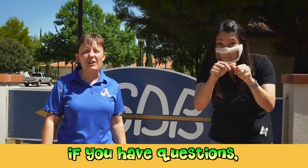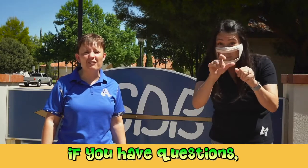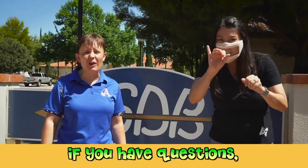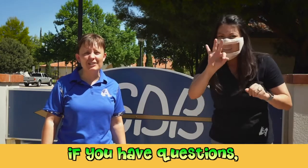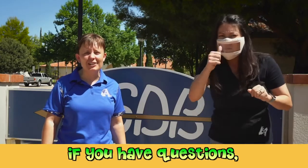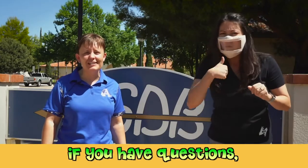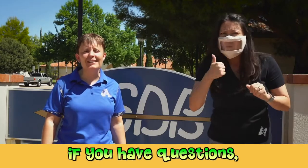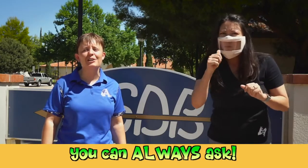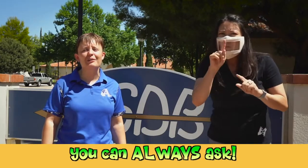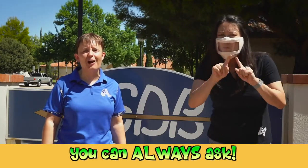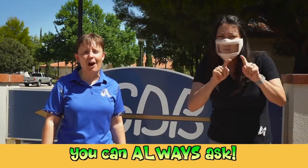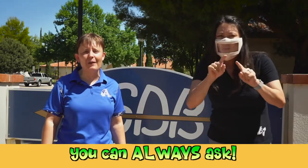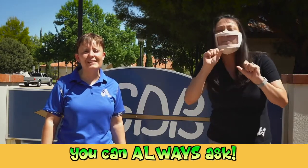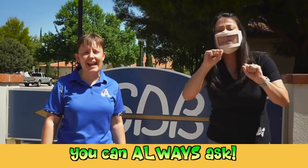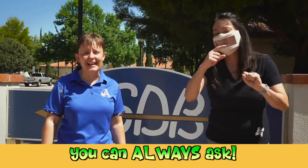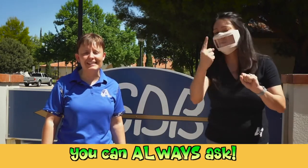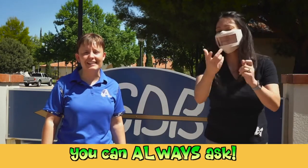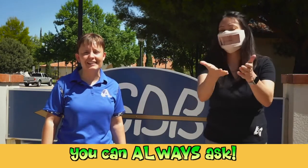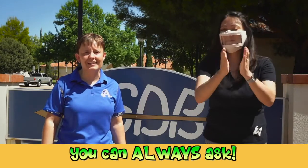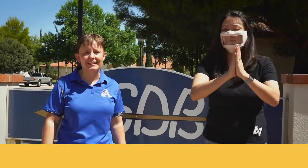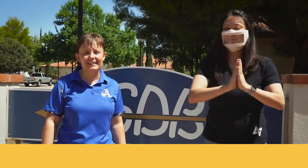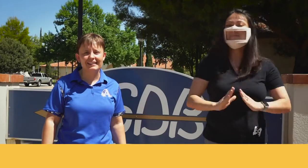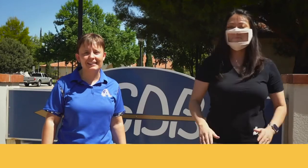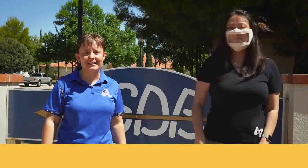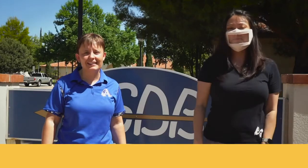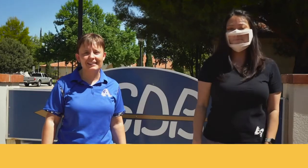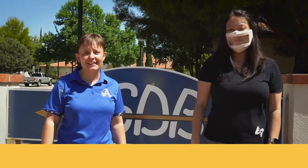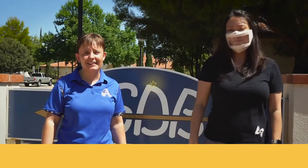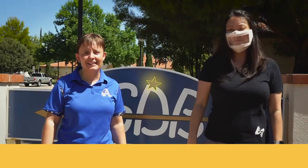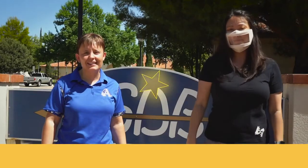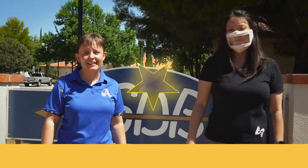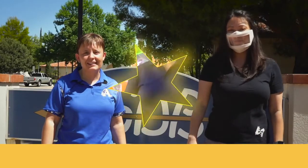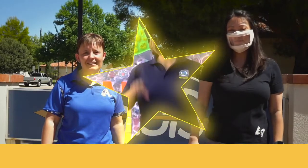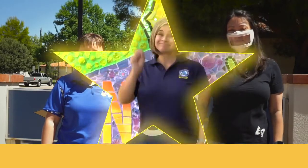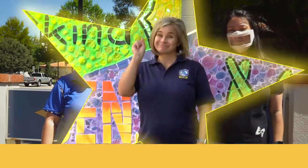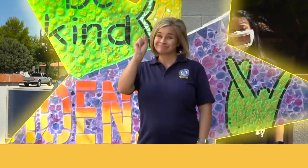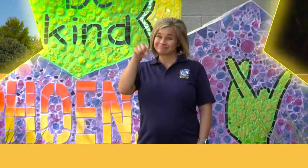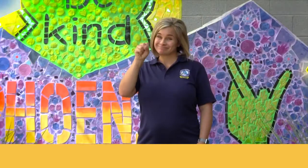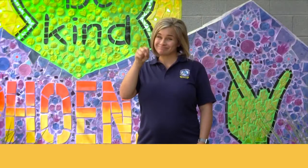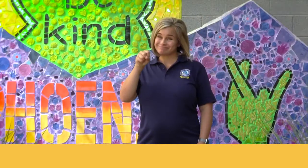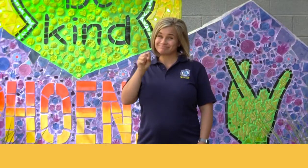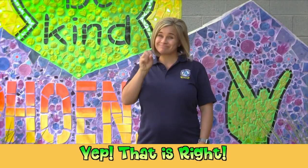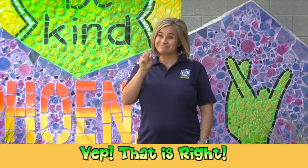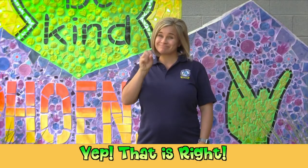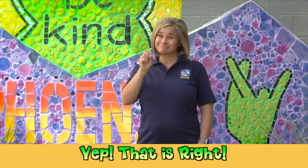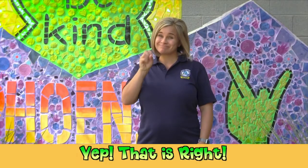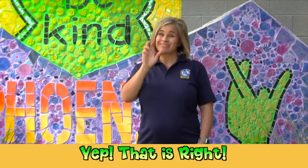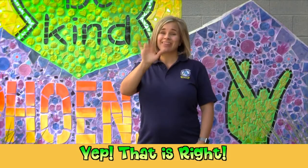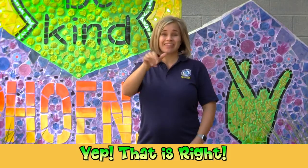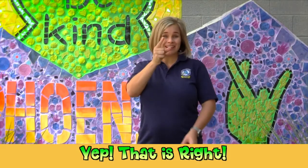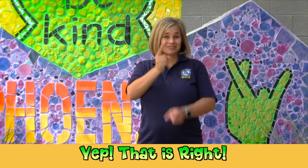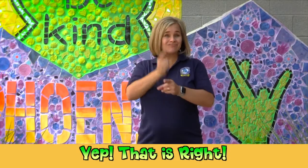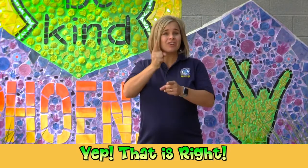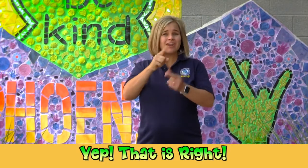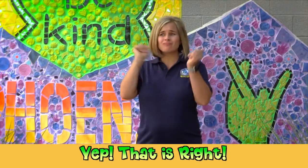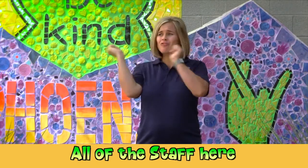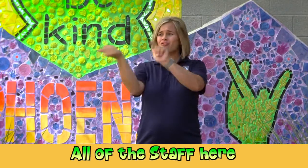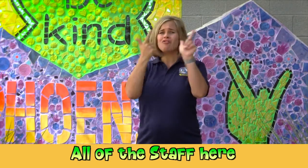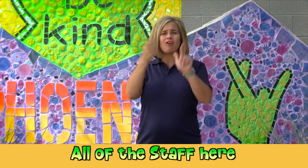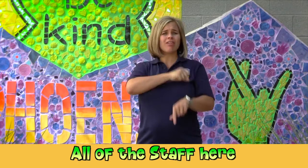have questions, you can always ask. Cuts to a video of Courtney standing in front of a Be Kind Phoenix sign at PDSD. Yep, that is right. All of